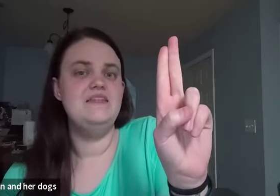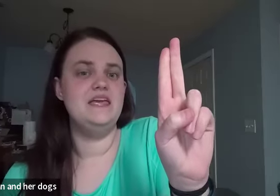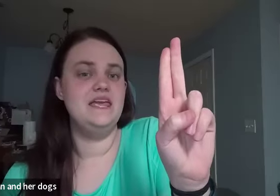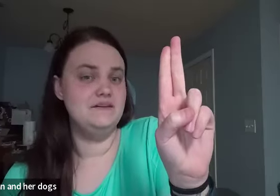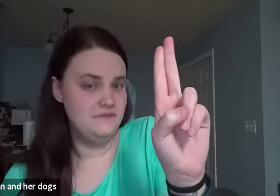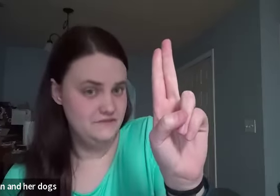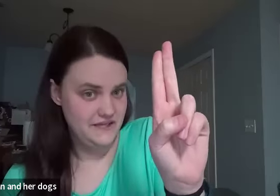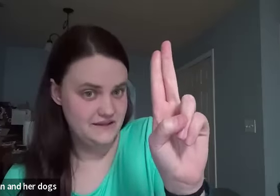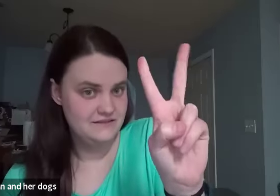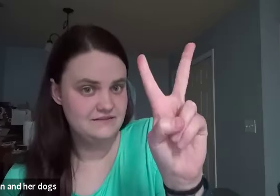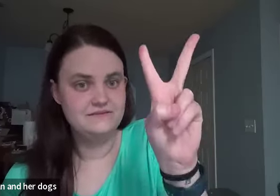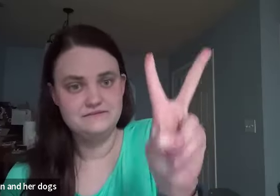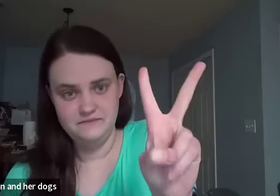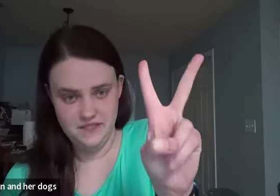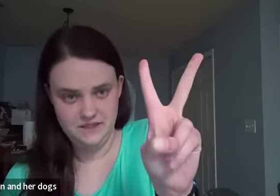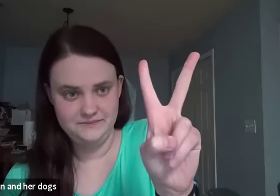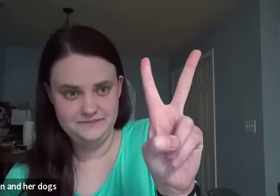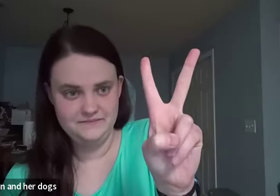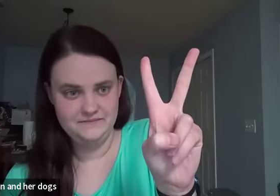And then V, V,